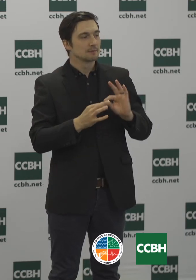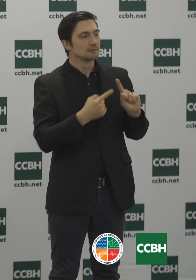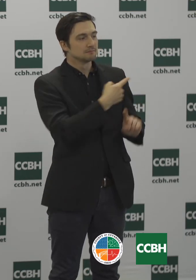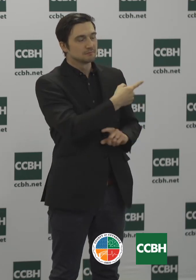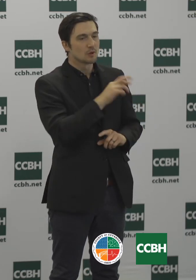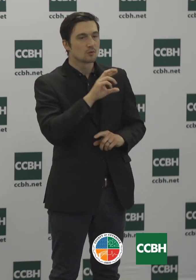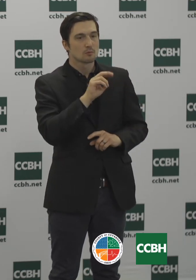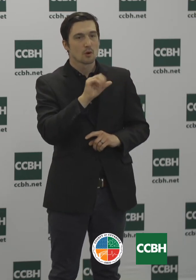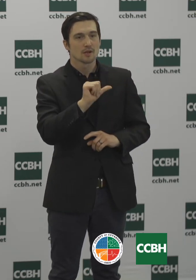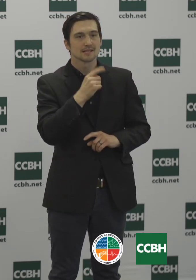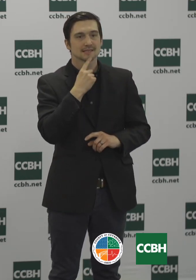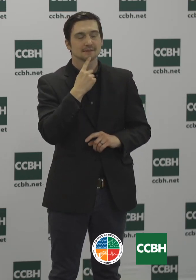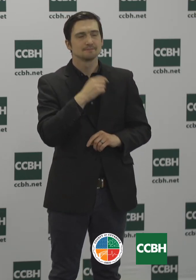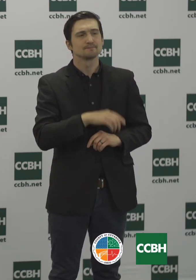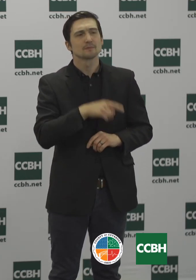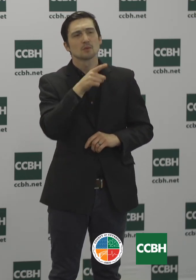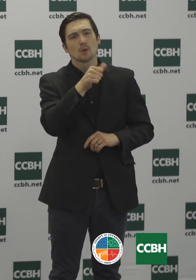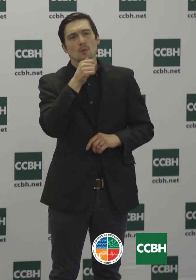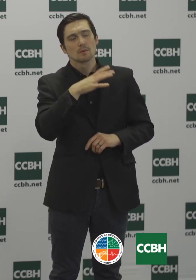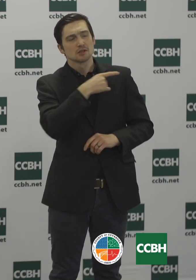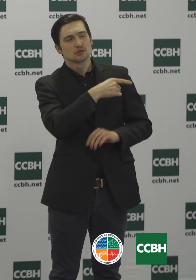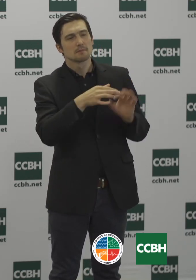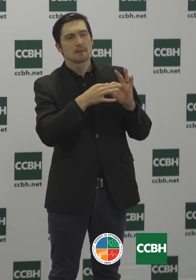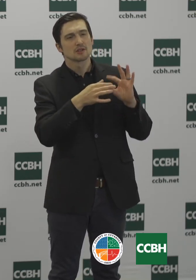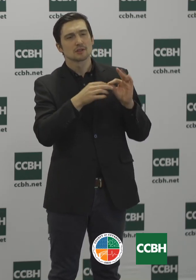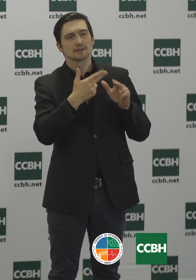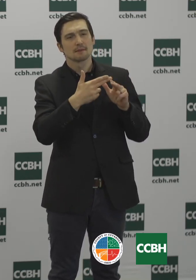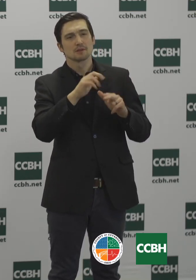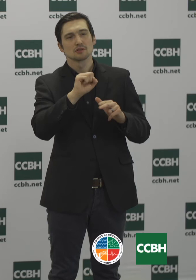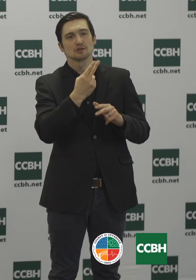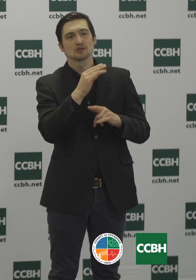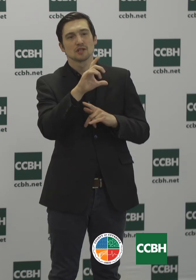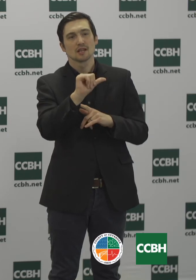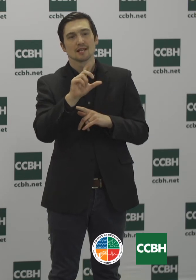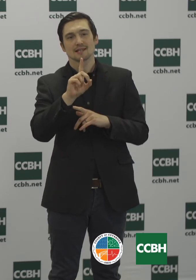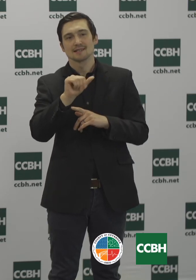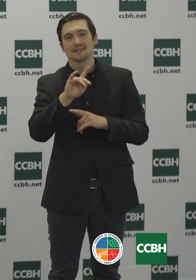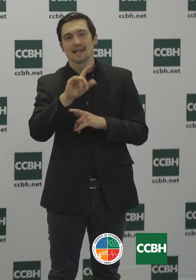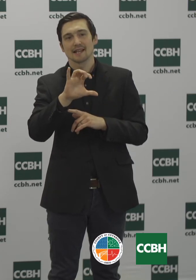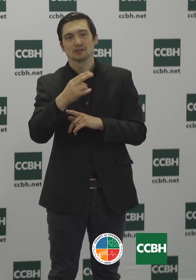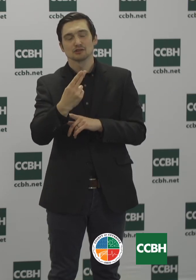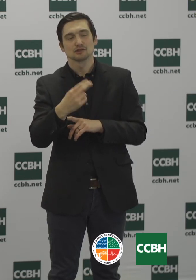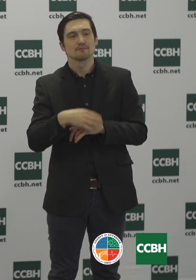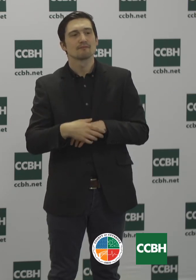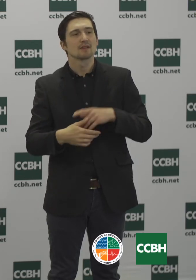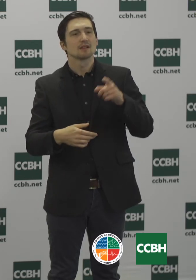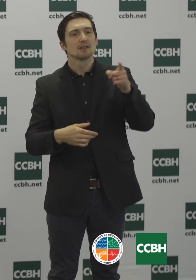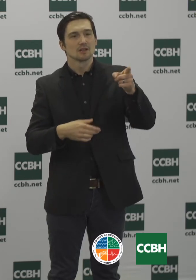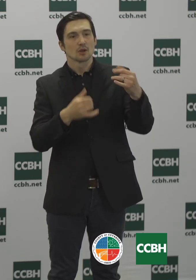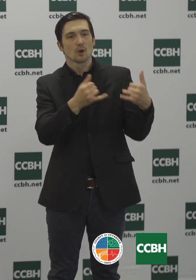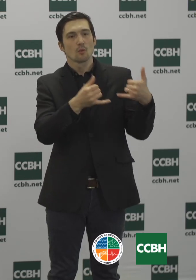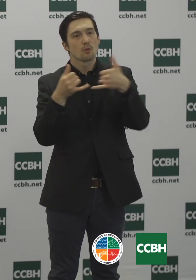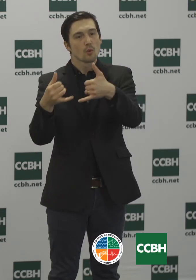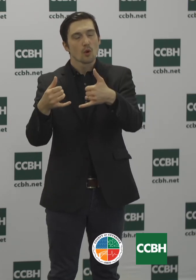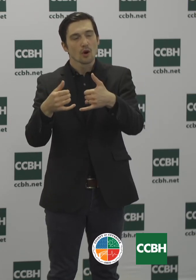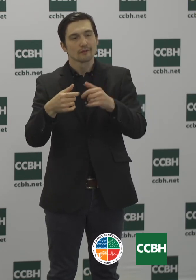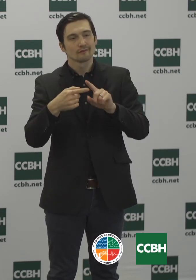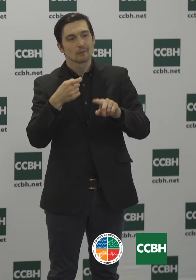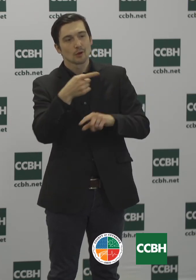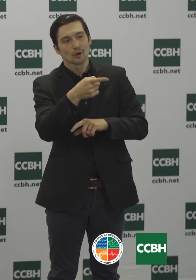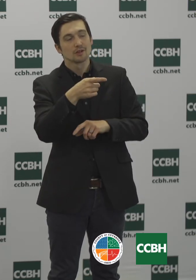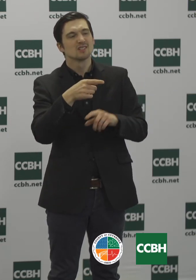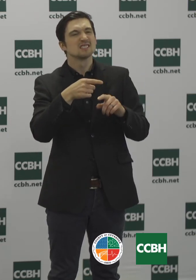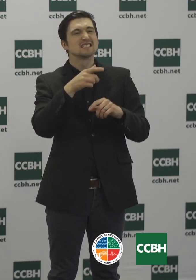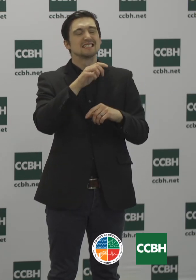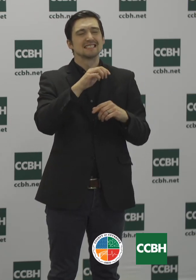Ramona mentioned Sheila Dadich, who has an award named after her. Sadly, Sheila died a number of years ago,